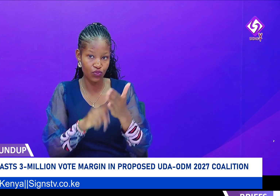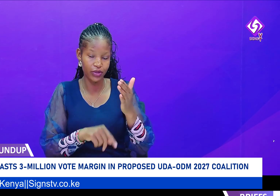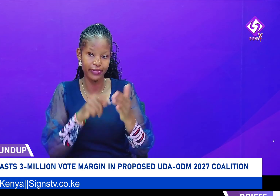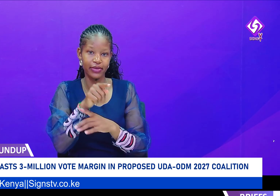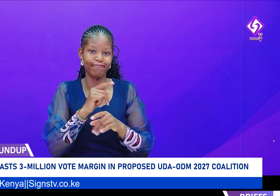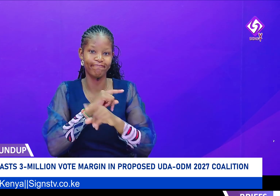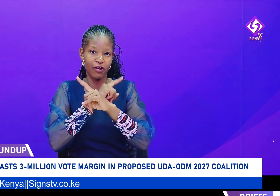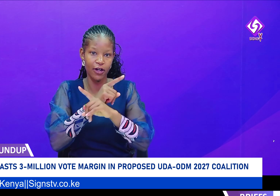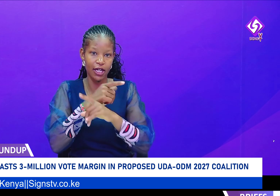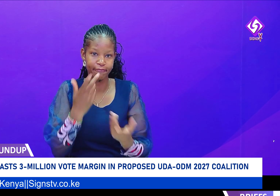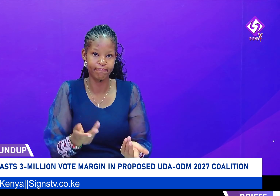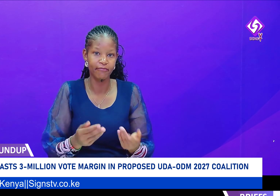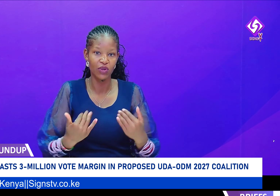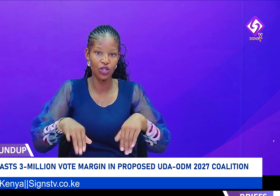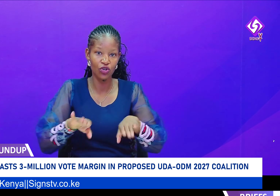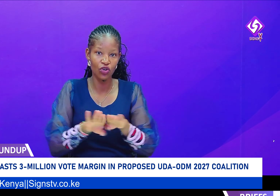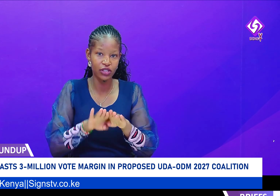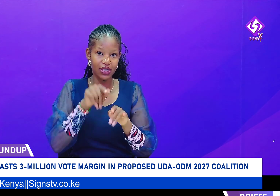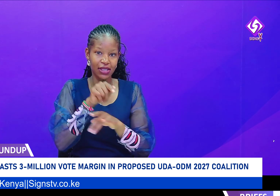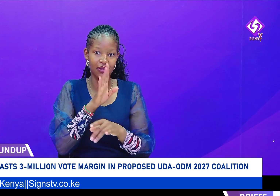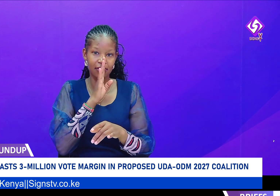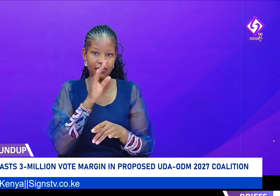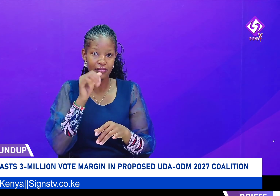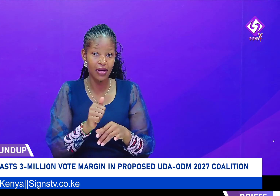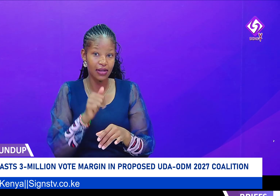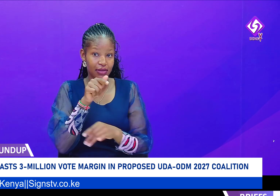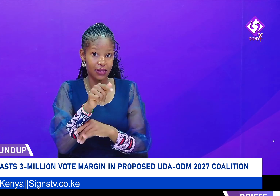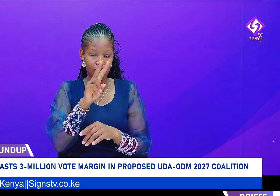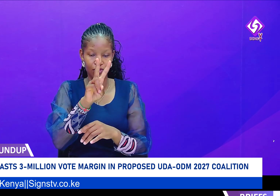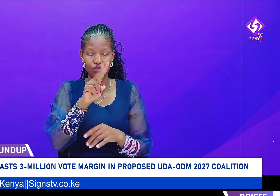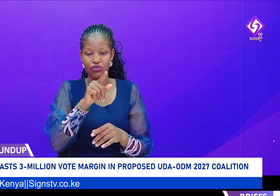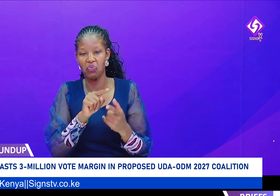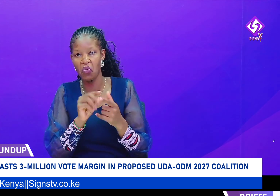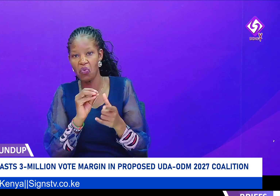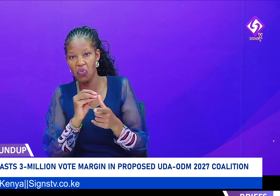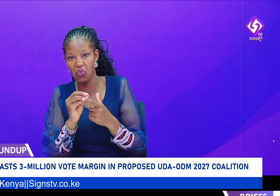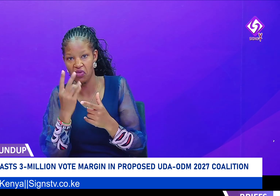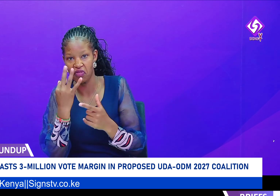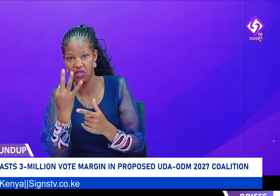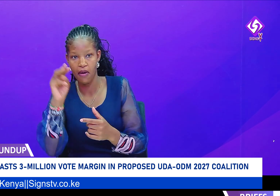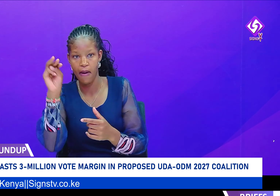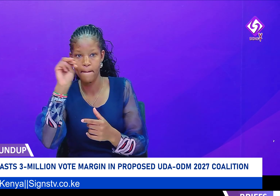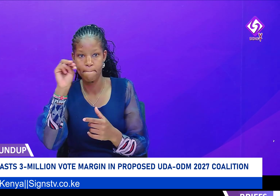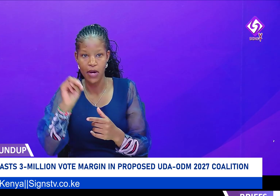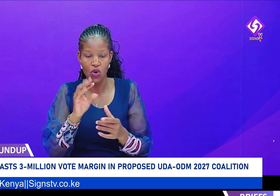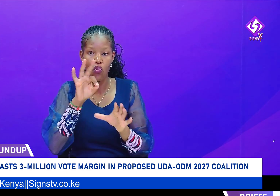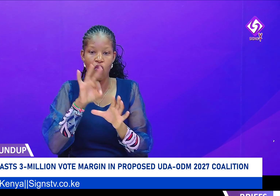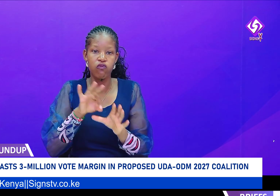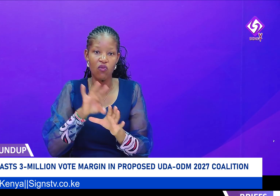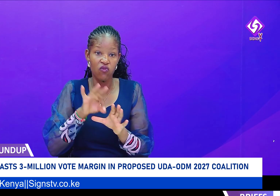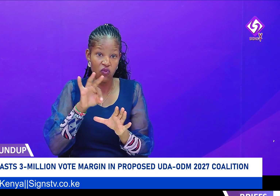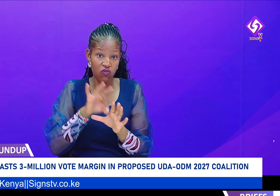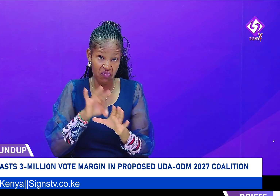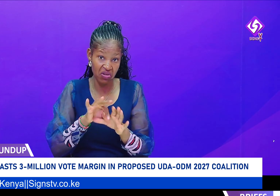the president projected that the broad-based formation would defeat its closest rivals by